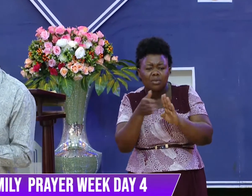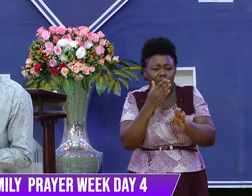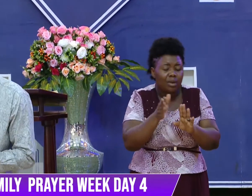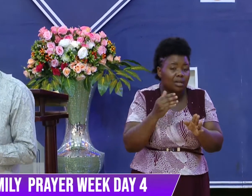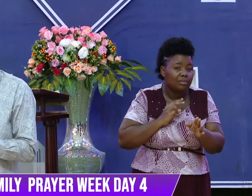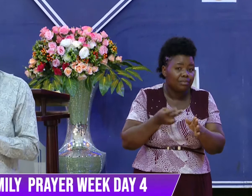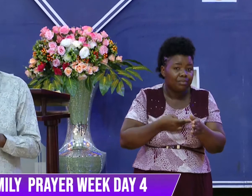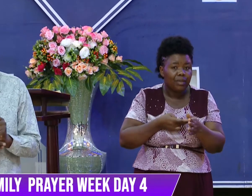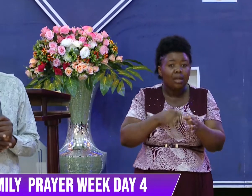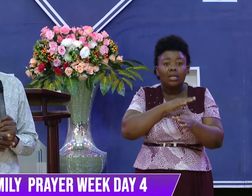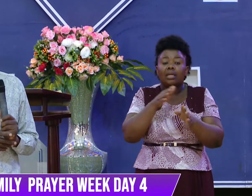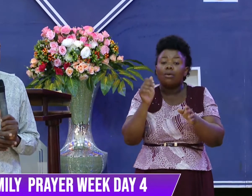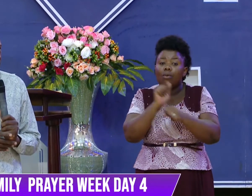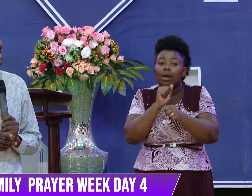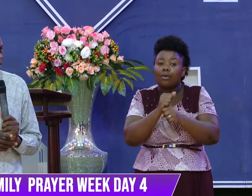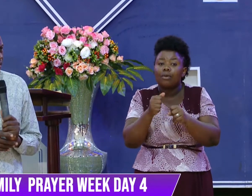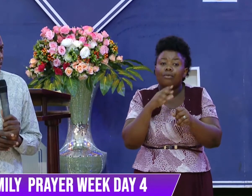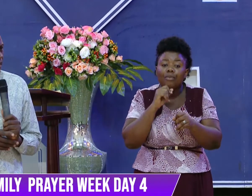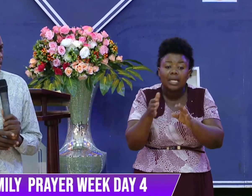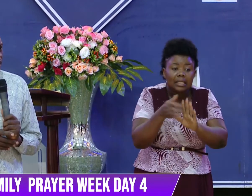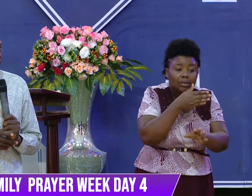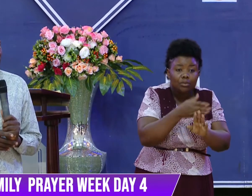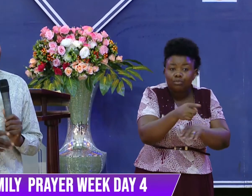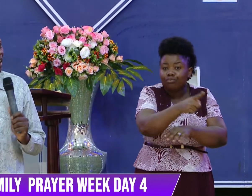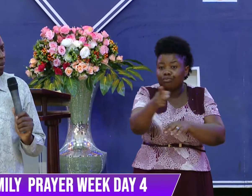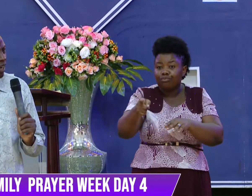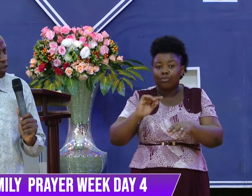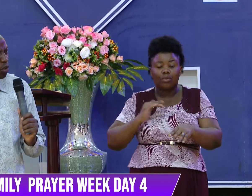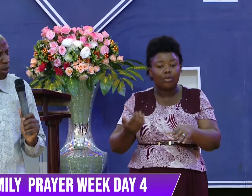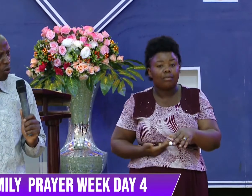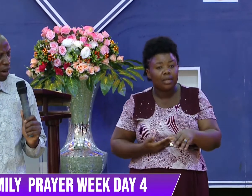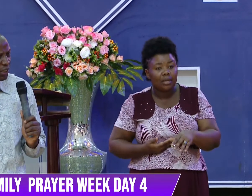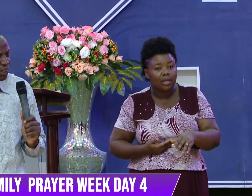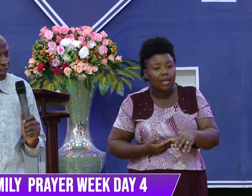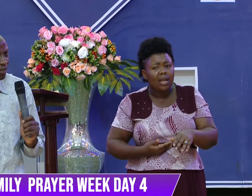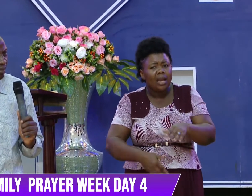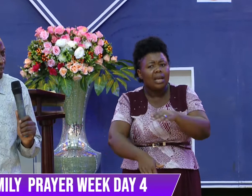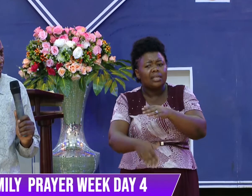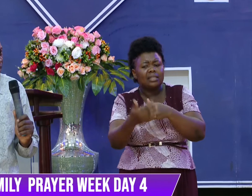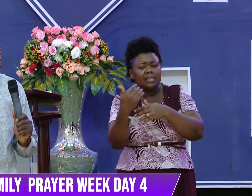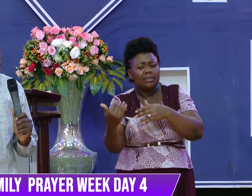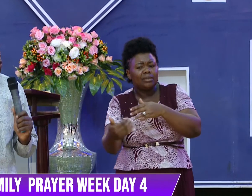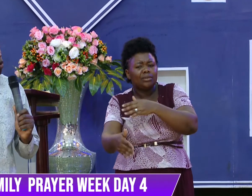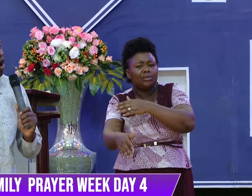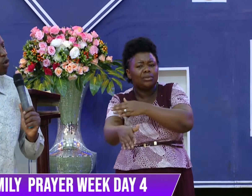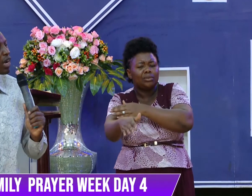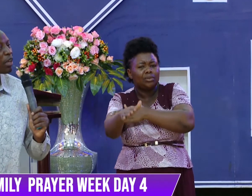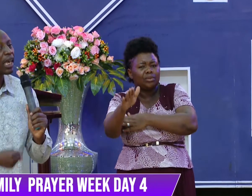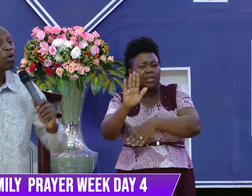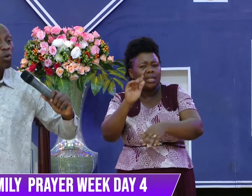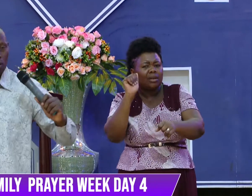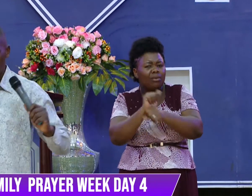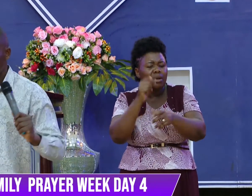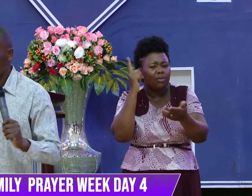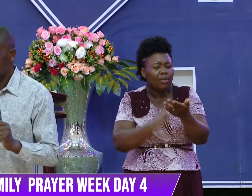to me? The work of men is to be truth women. The sons of men, what is your